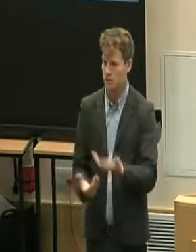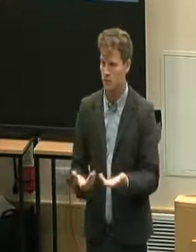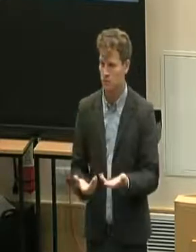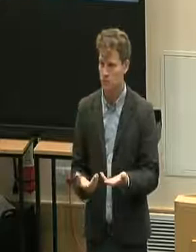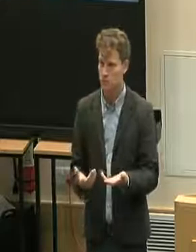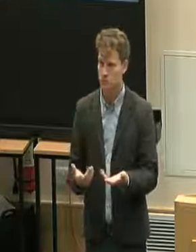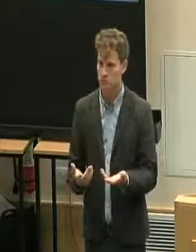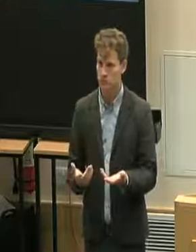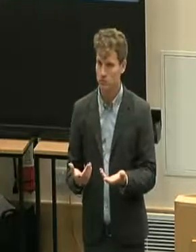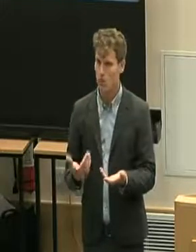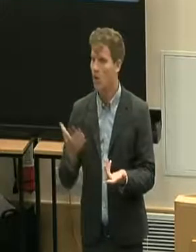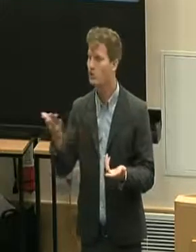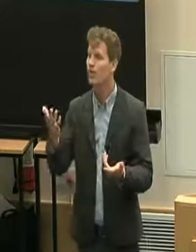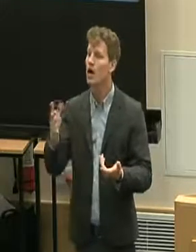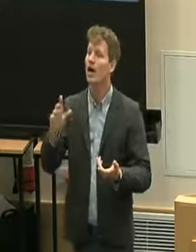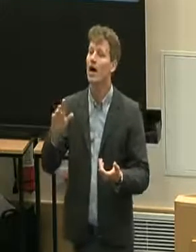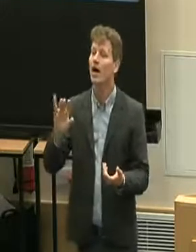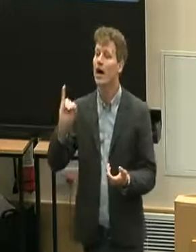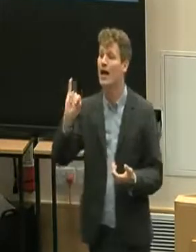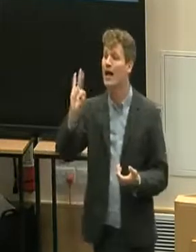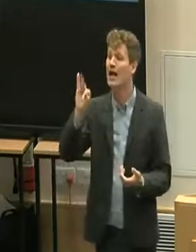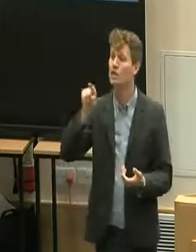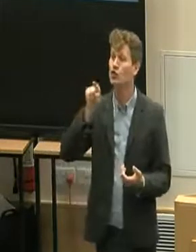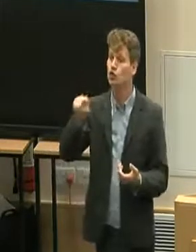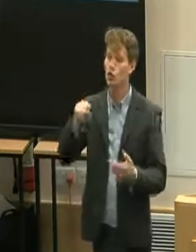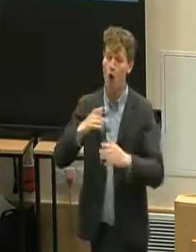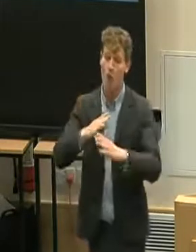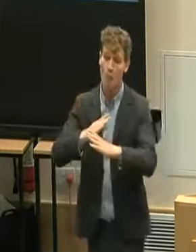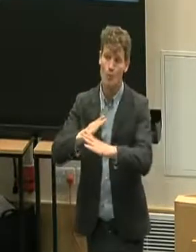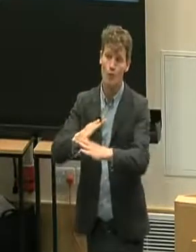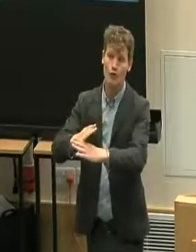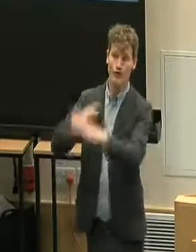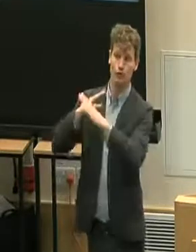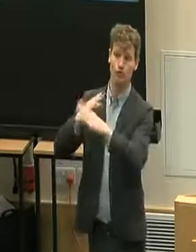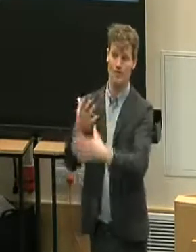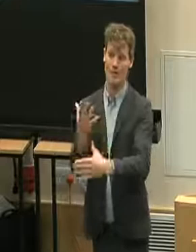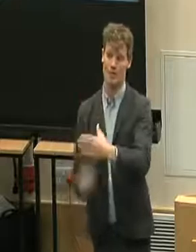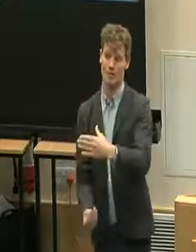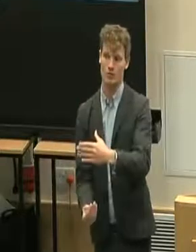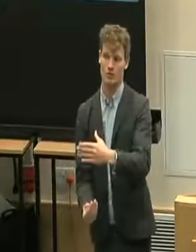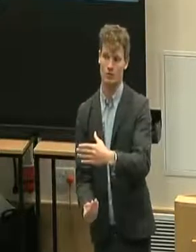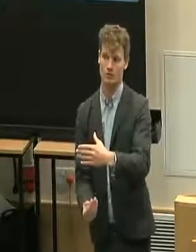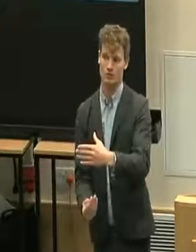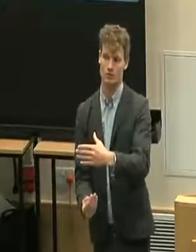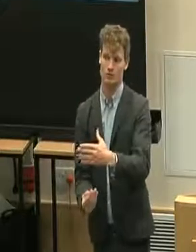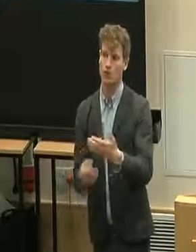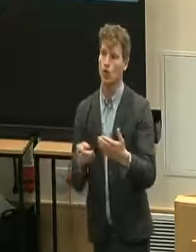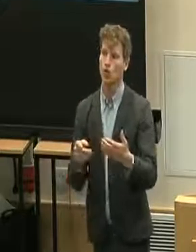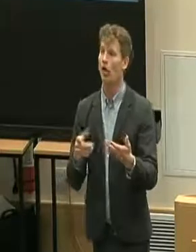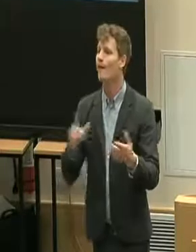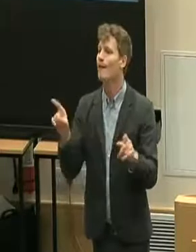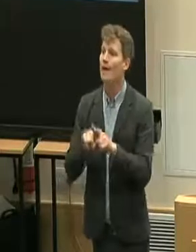prevention of impairment, interventions such as arranging public health services